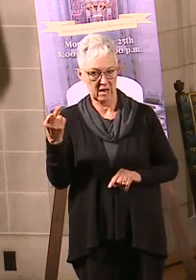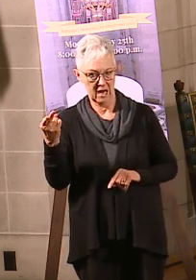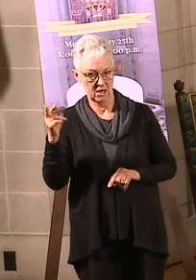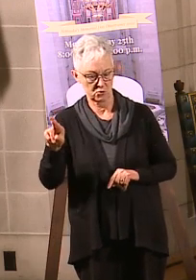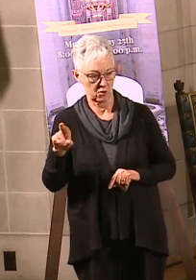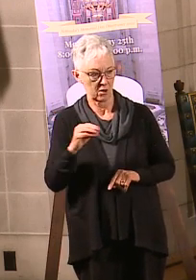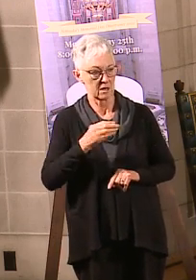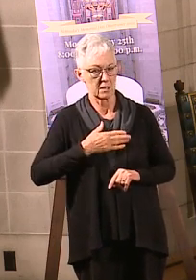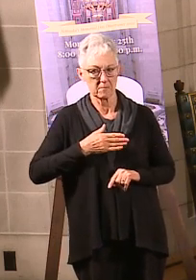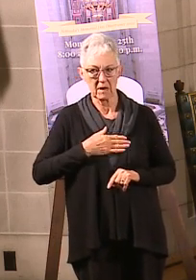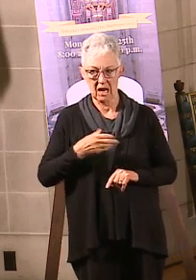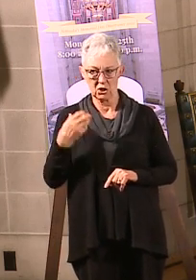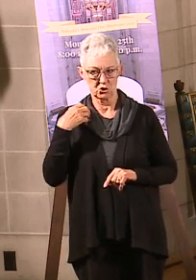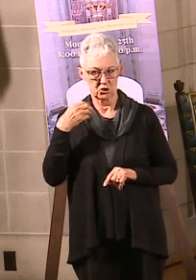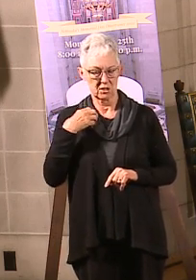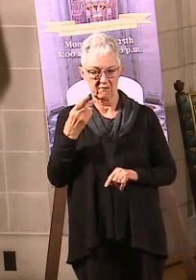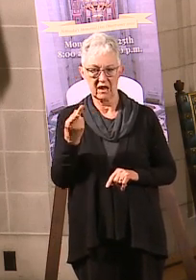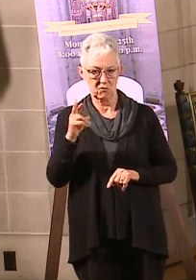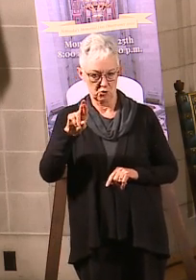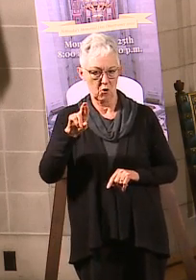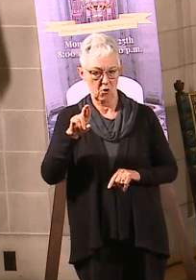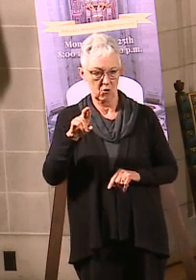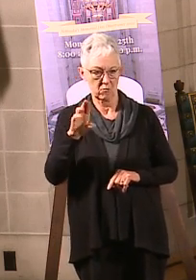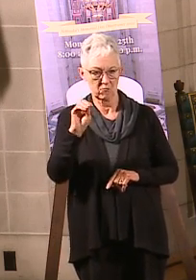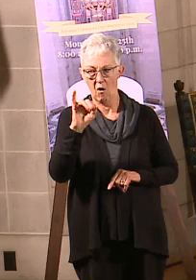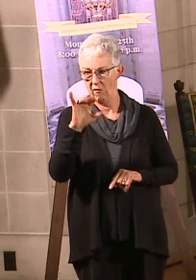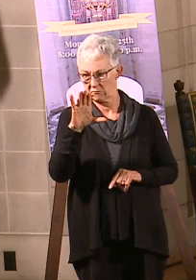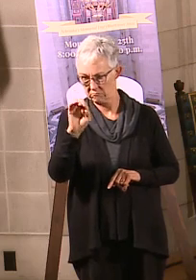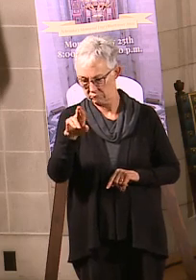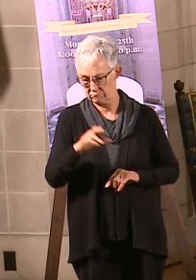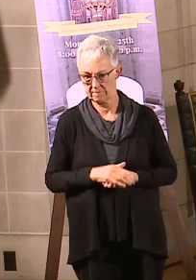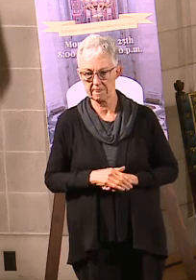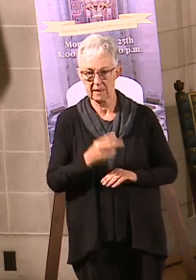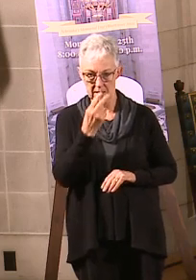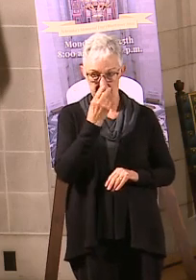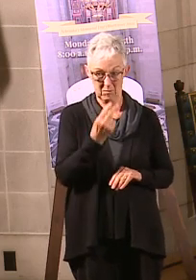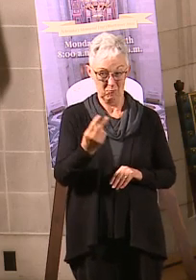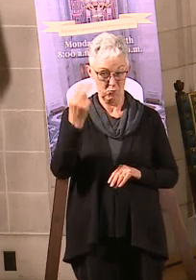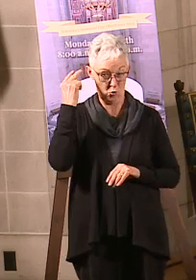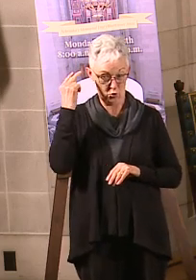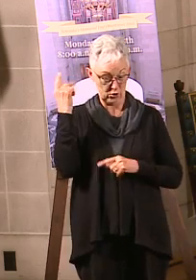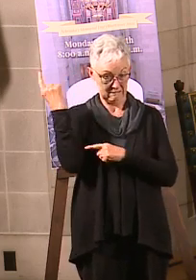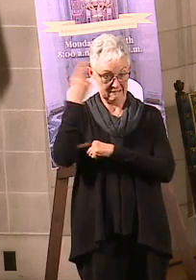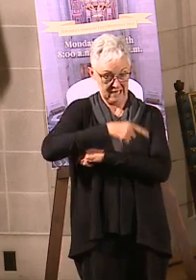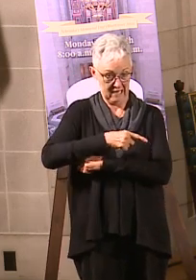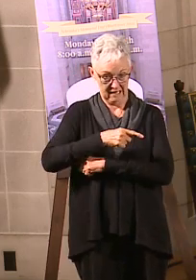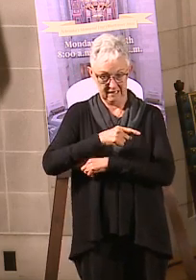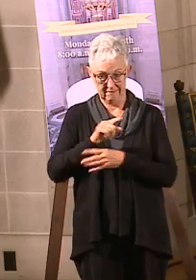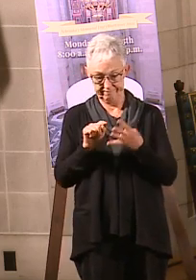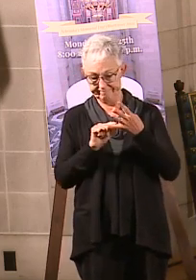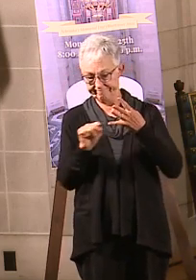my Chief Human Resources Officer. Memorial Day is coming up, and